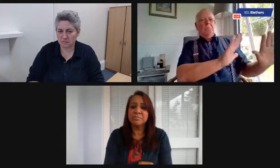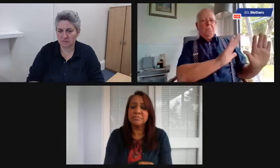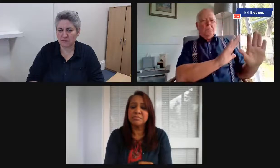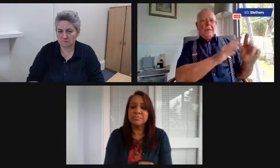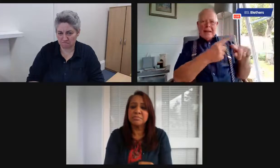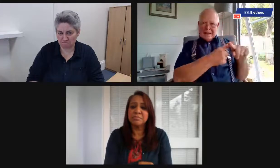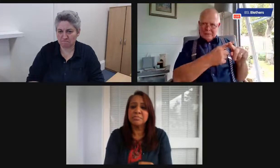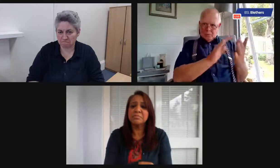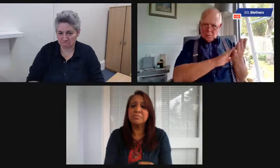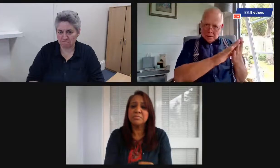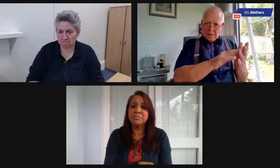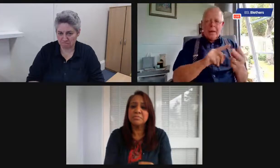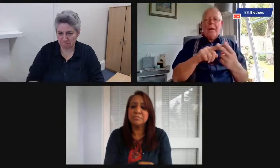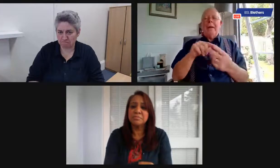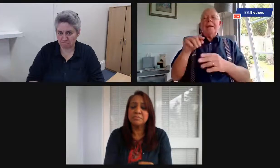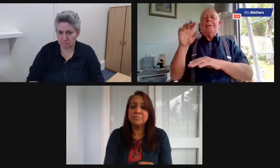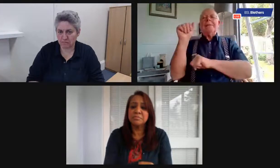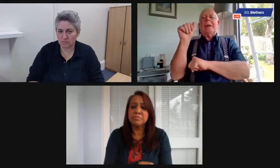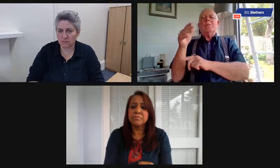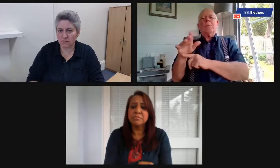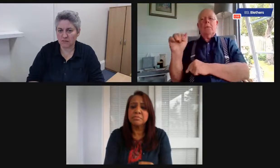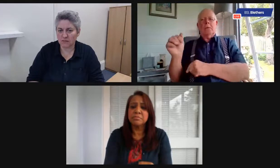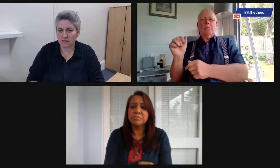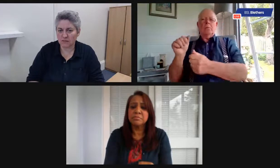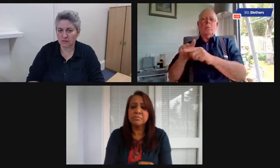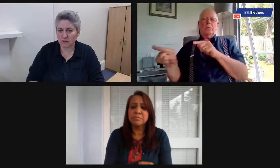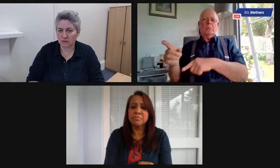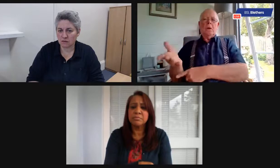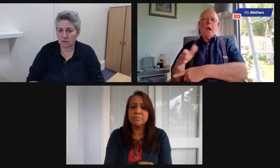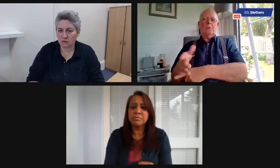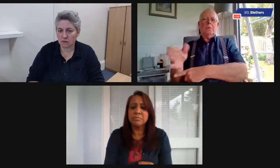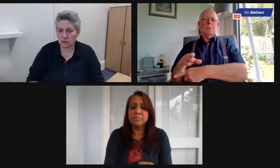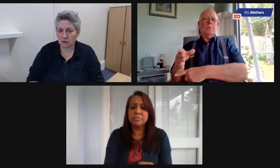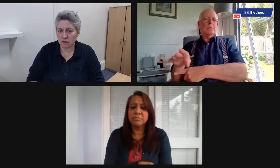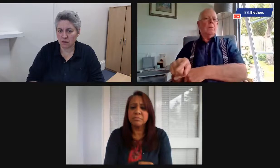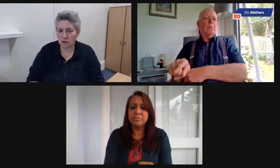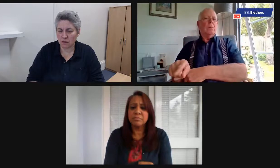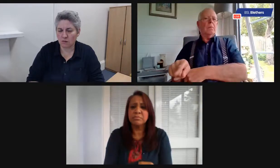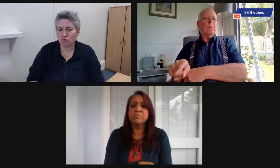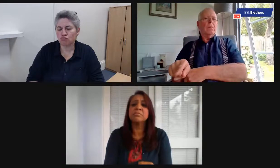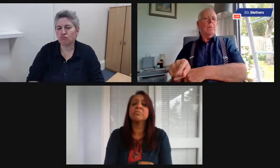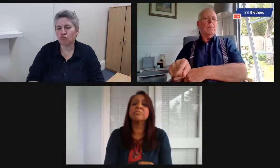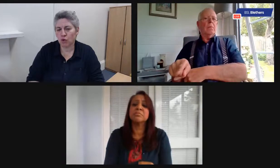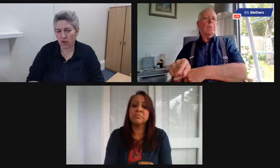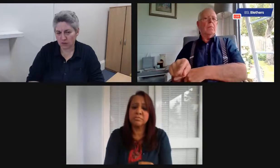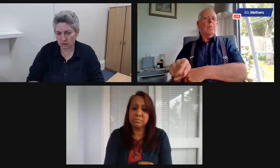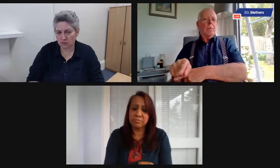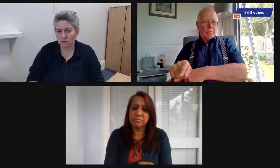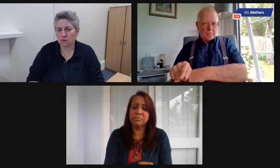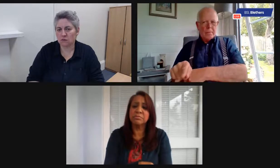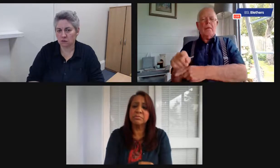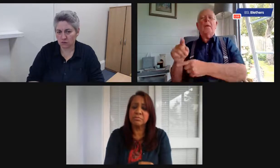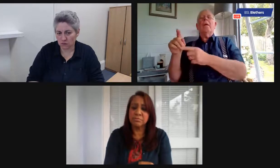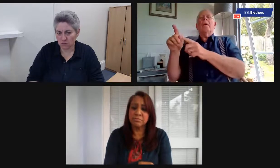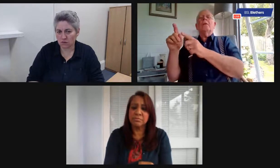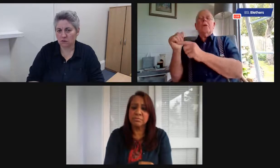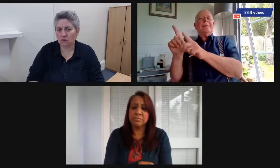was originally wild and natural. Spanish bluebells are mostly kind of cultivated